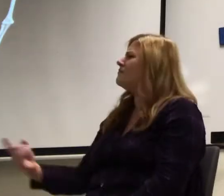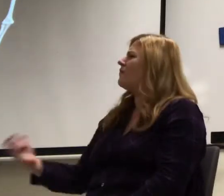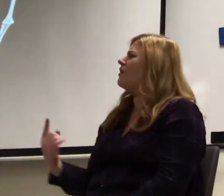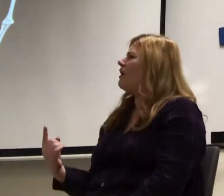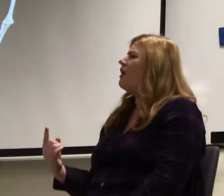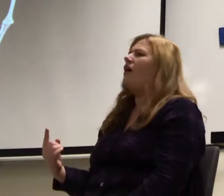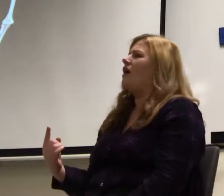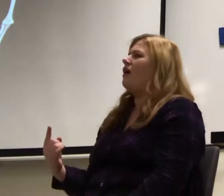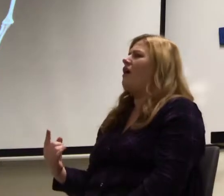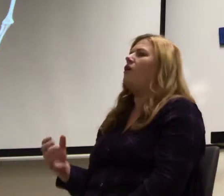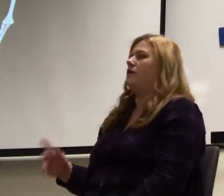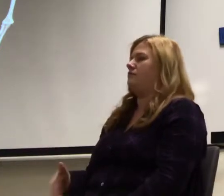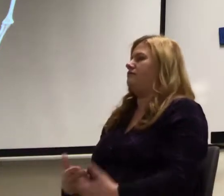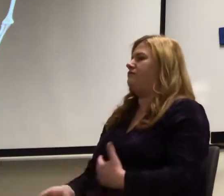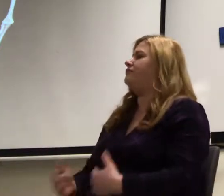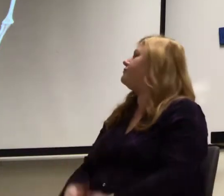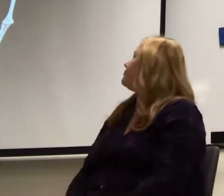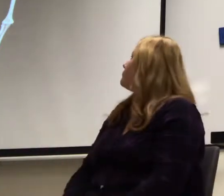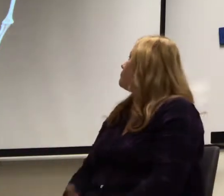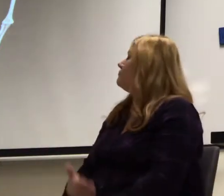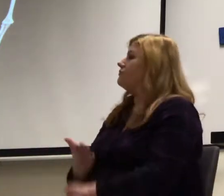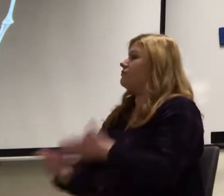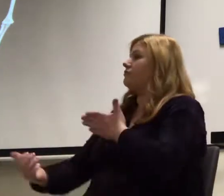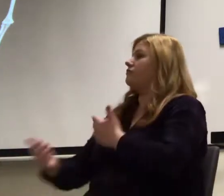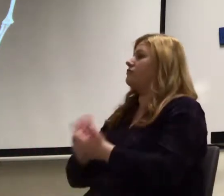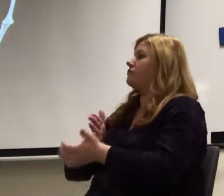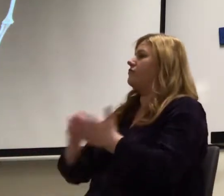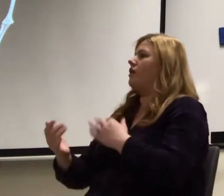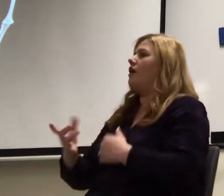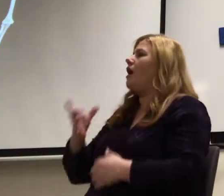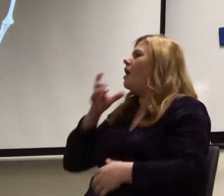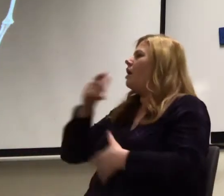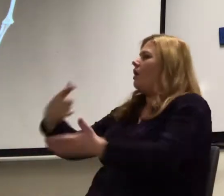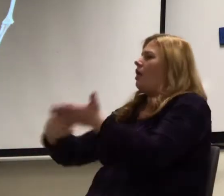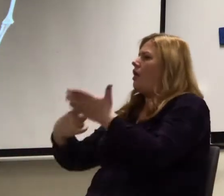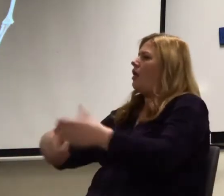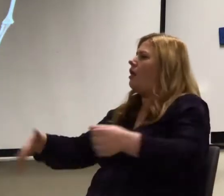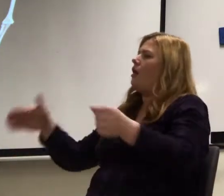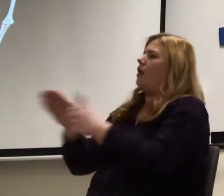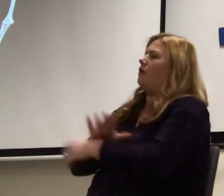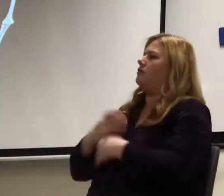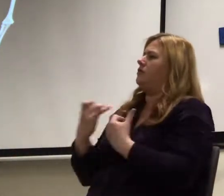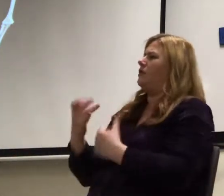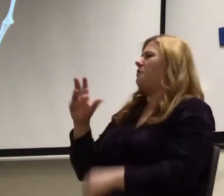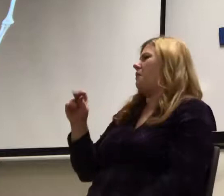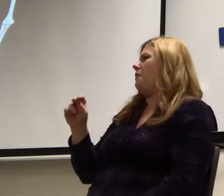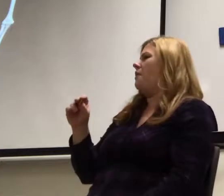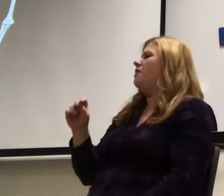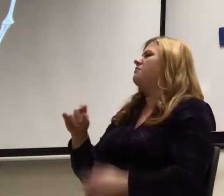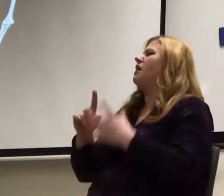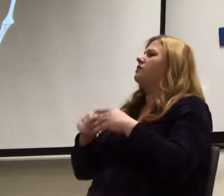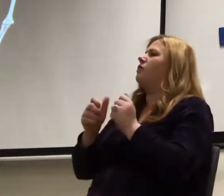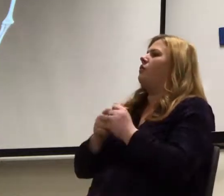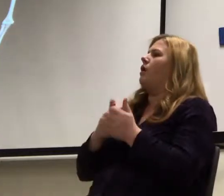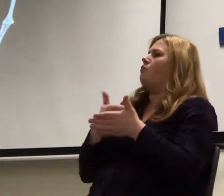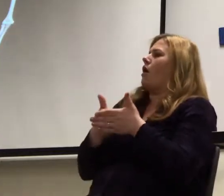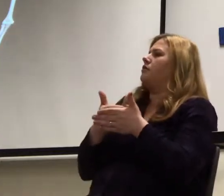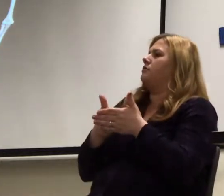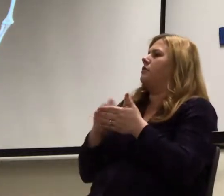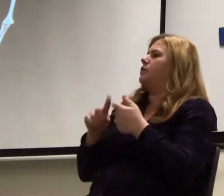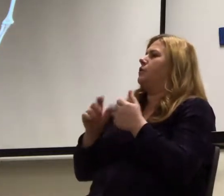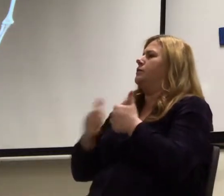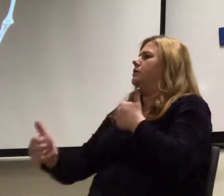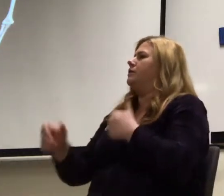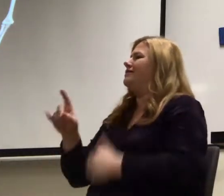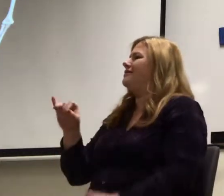Okay, anyways, I won't cover them all today. I'll probably cover, I go from proximal to distal, but just to